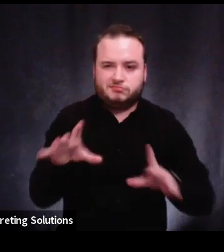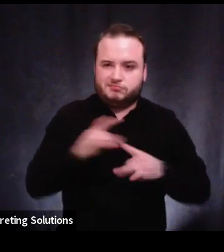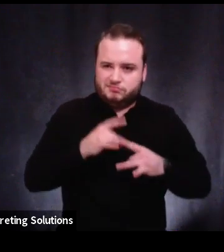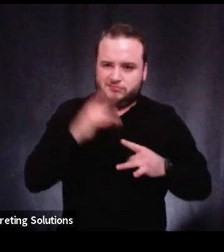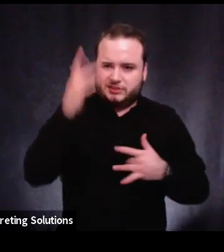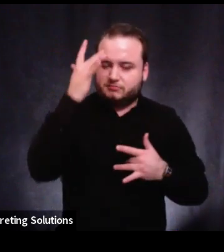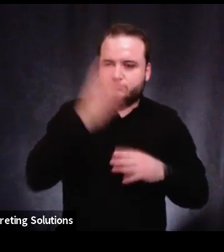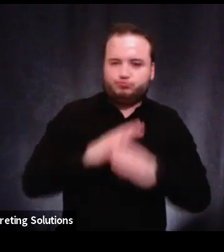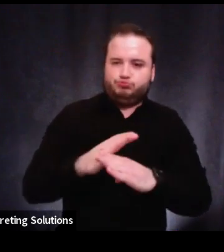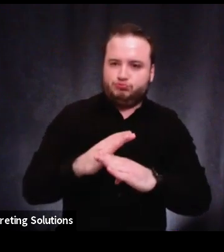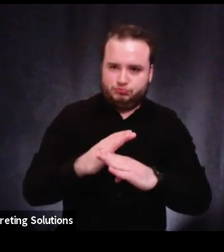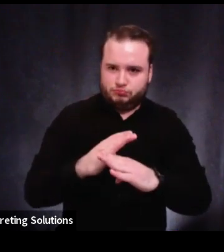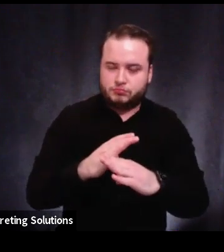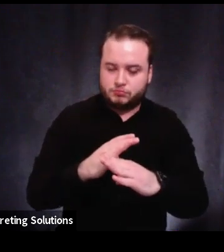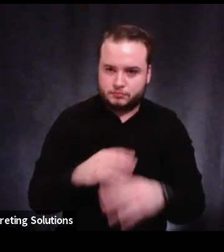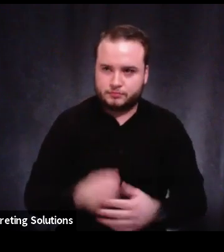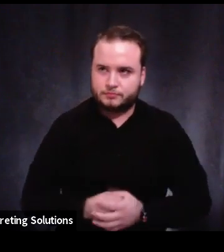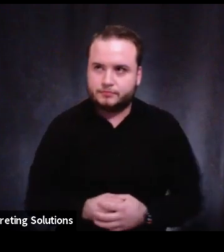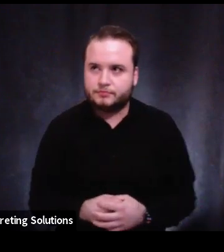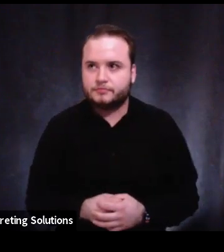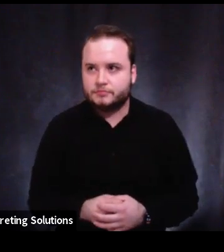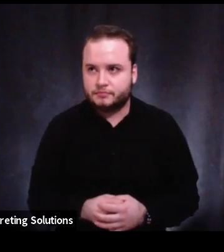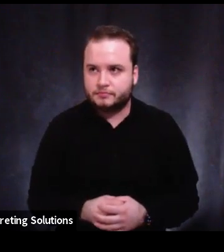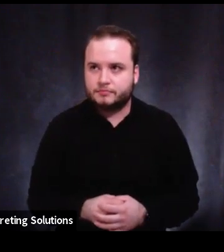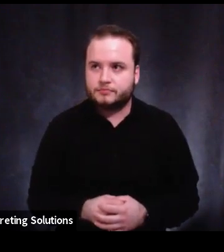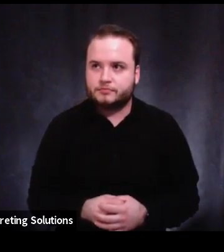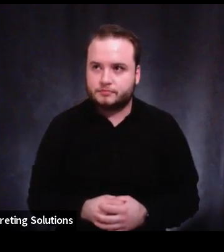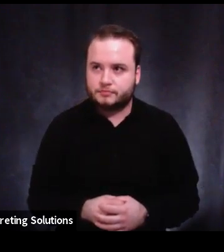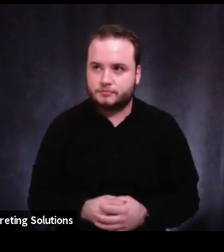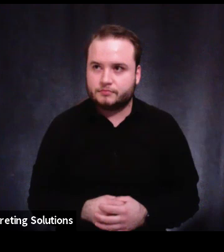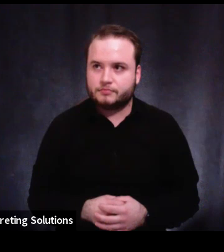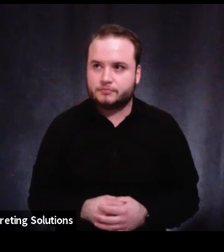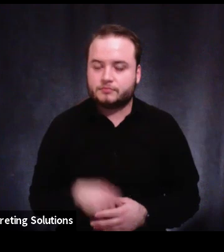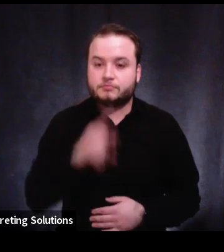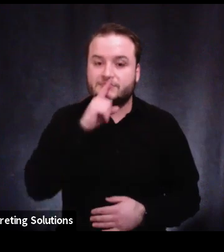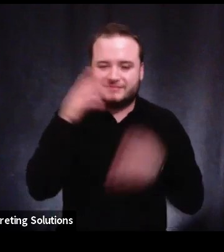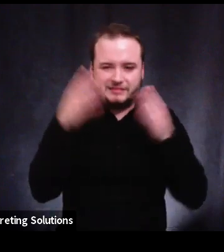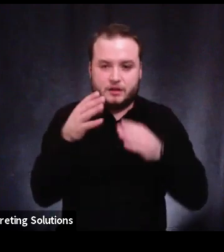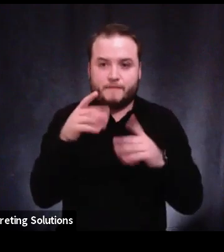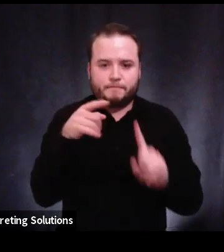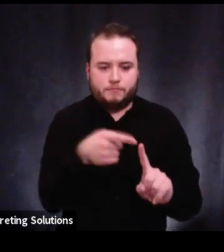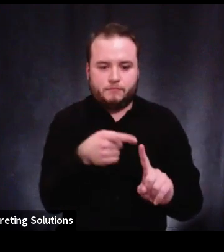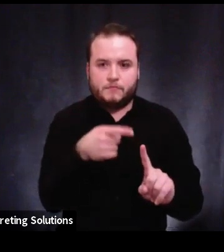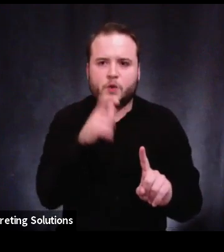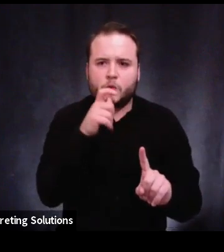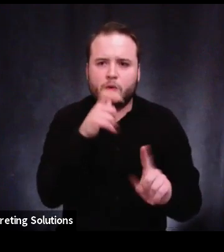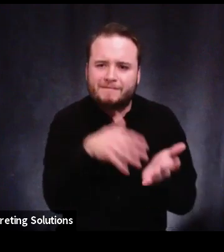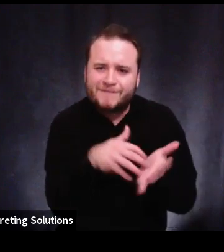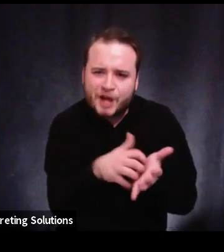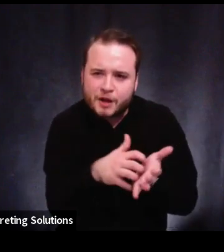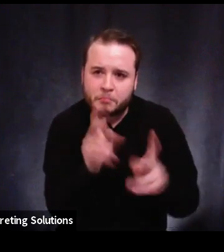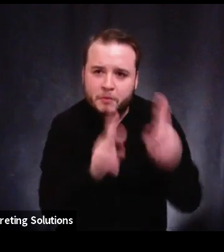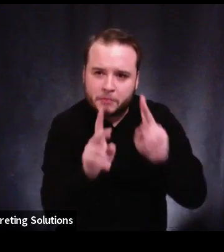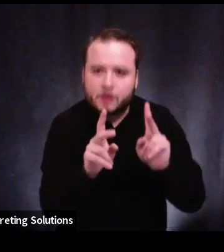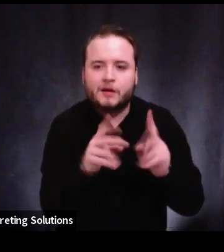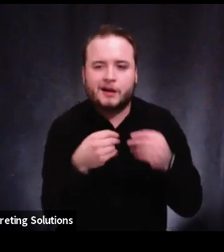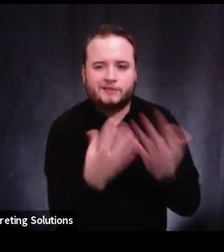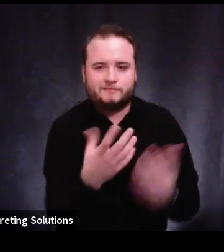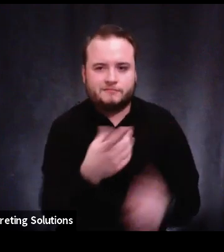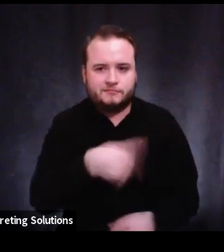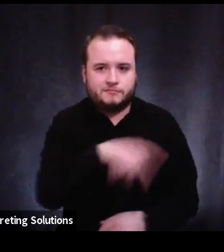Trying to keep people who are more vulnerable to really severe cases of the disease from being exposed